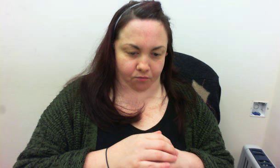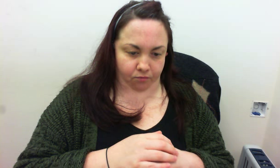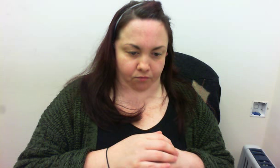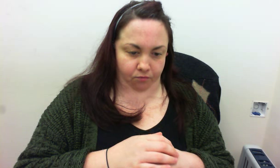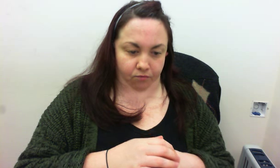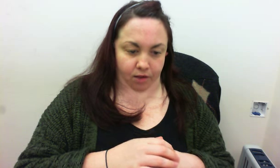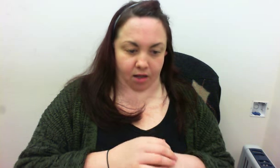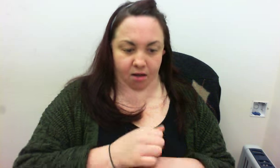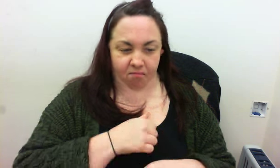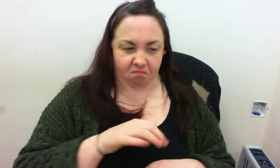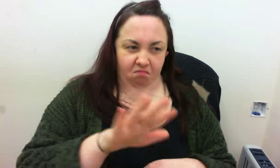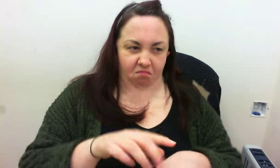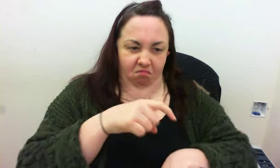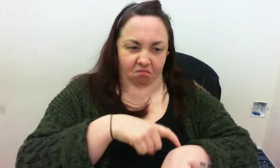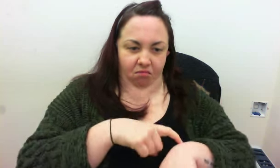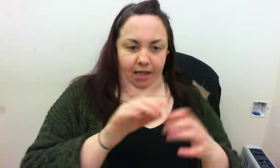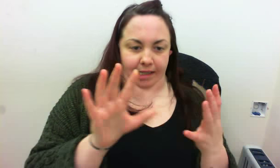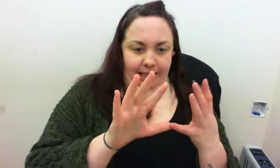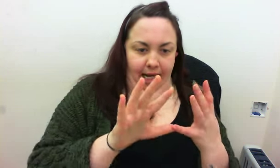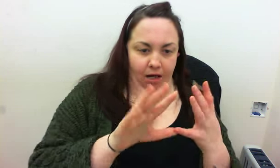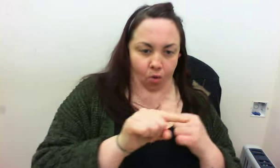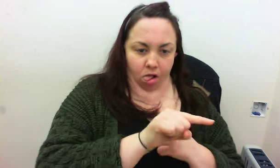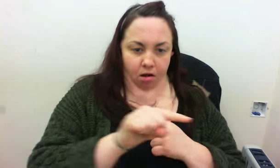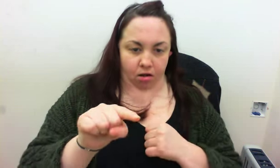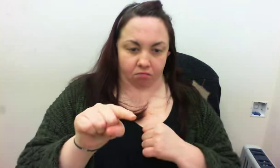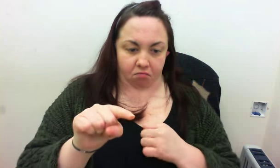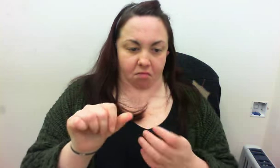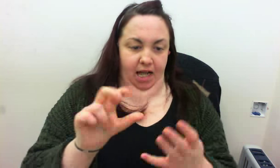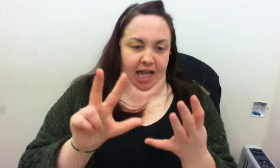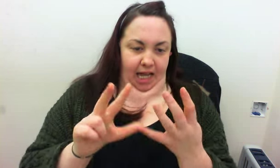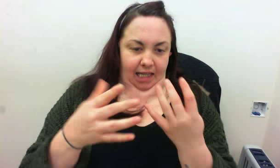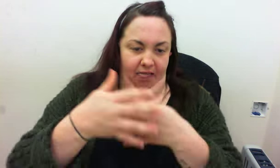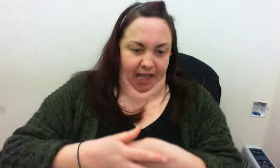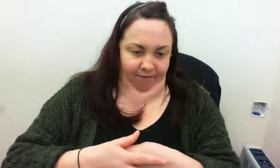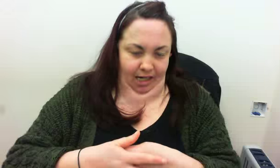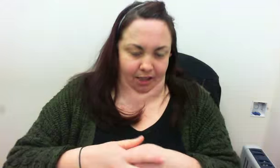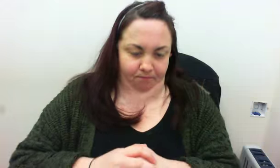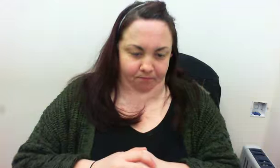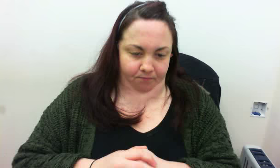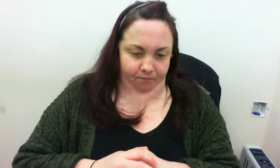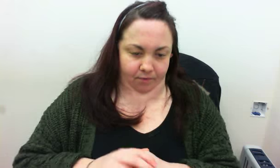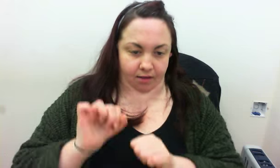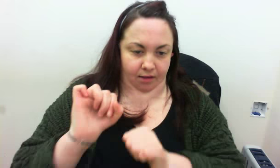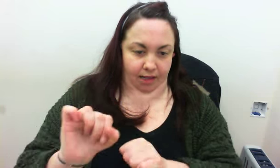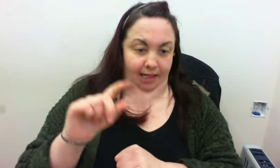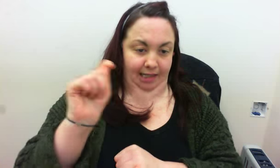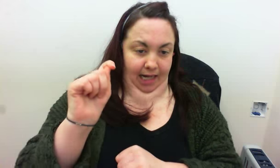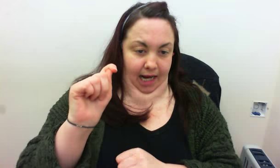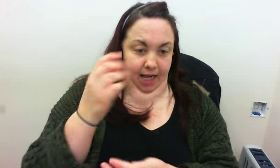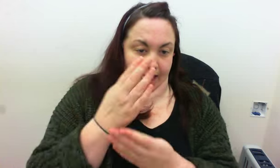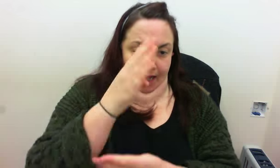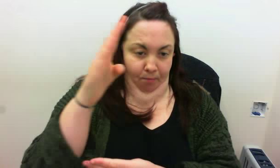I'd say it's from 10 a.m. till about 8 p.m. and it's in Tala Library, Dublin City